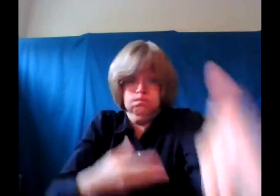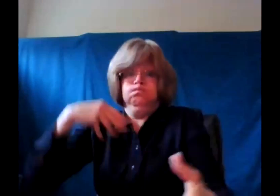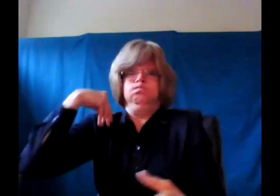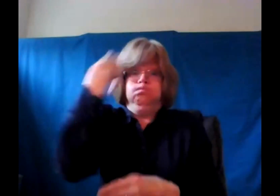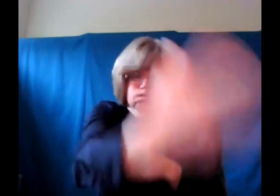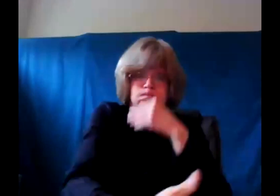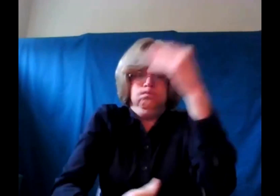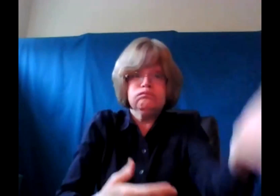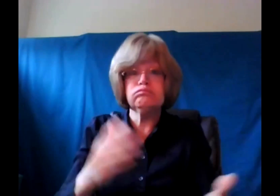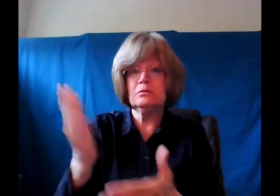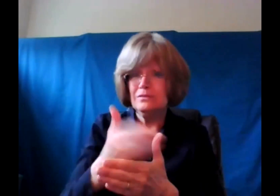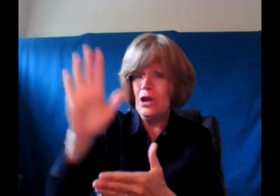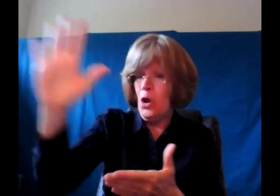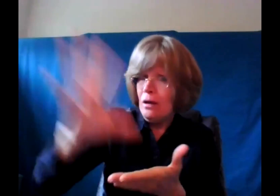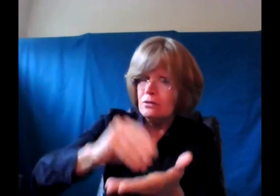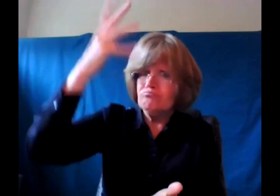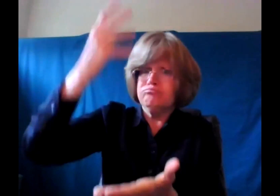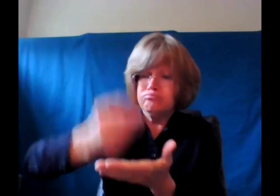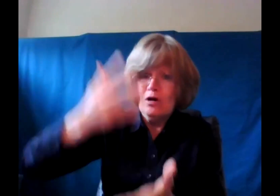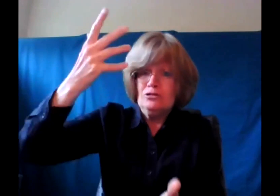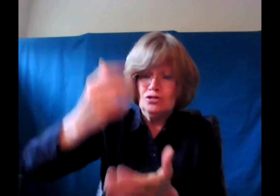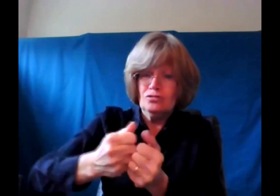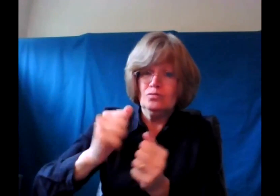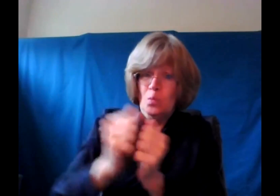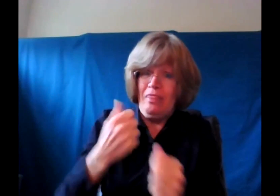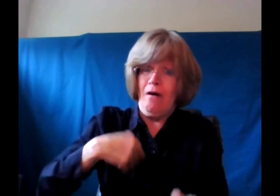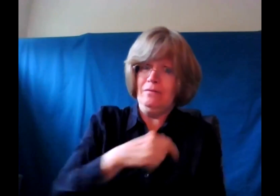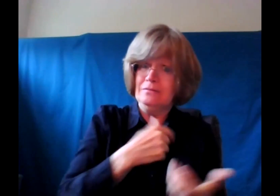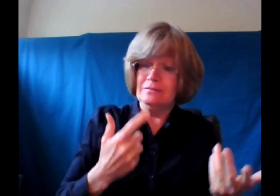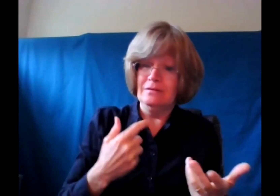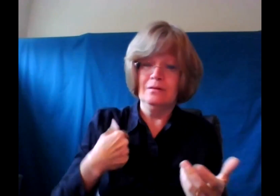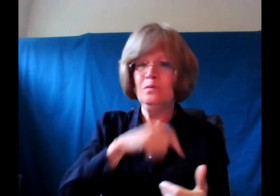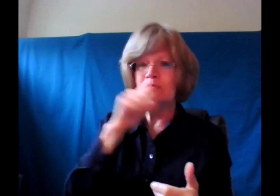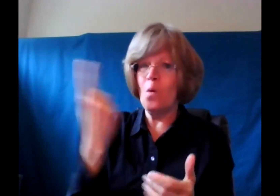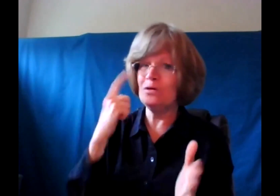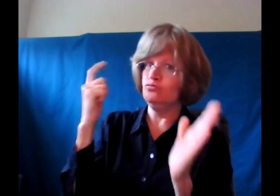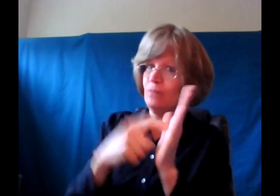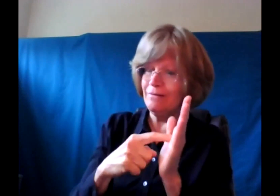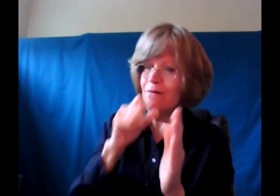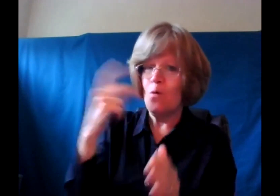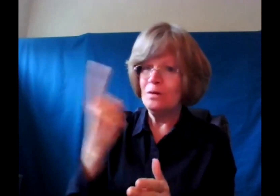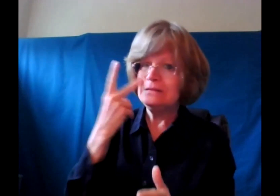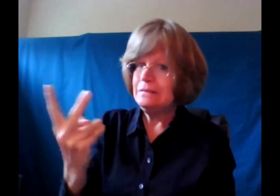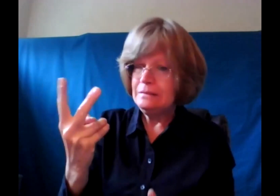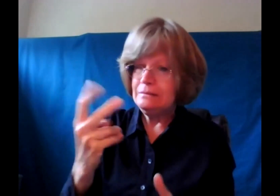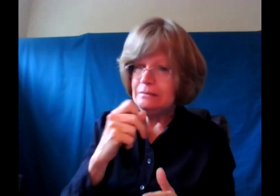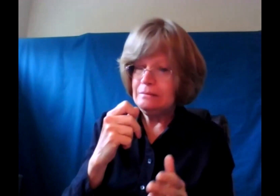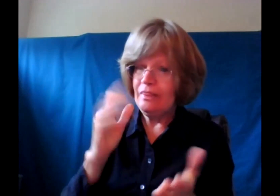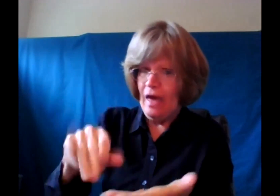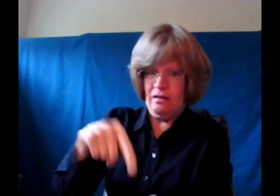sharing his riches with us. We don't always recognize it. We don't always see it, but he